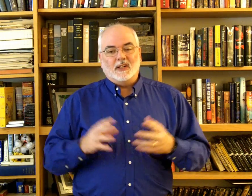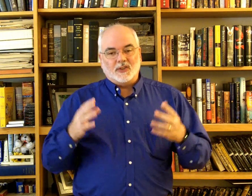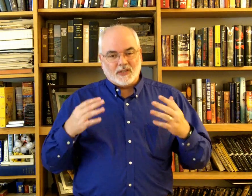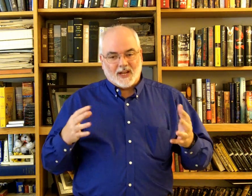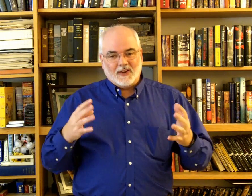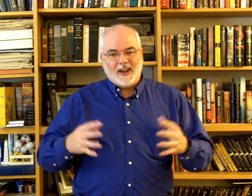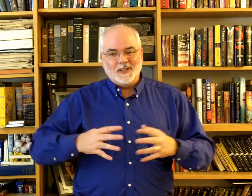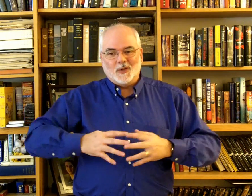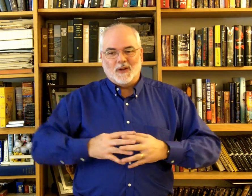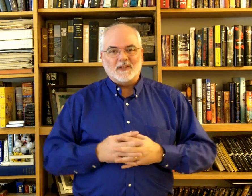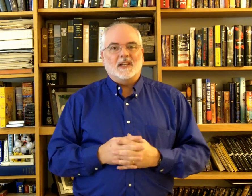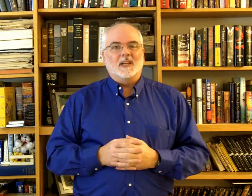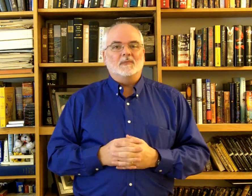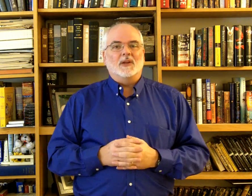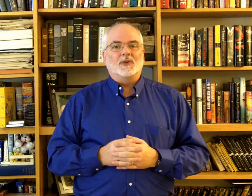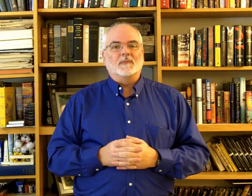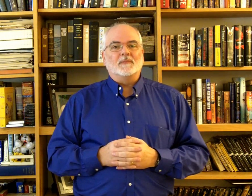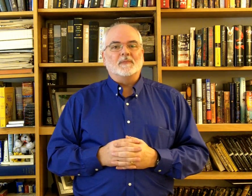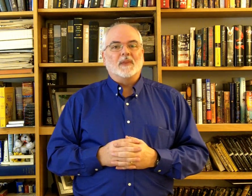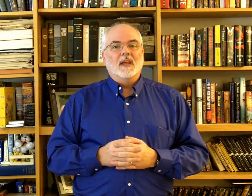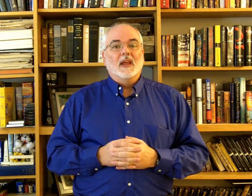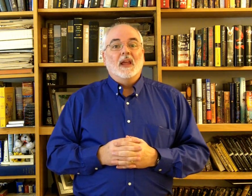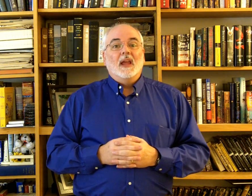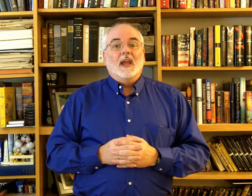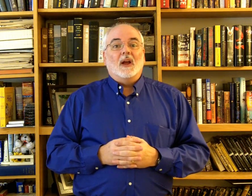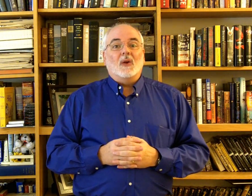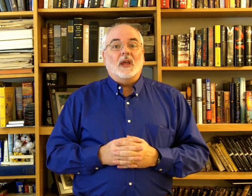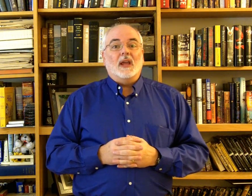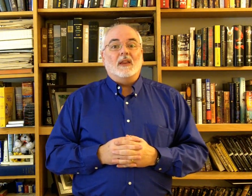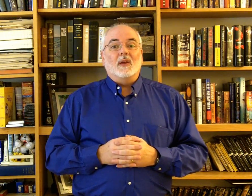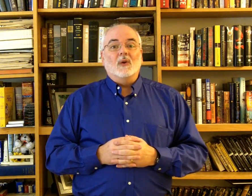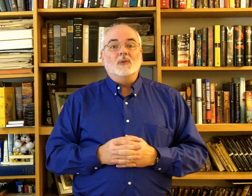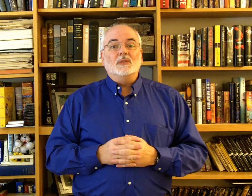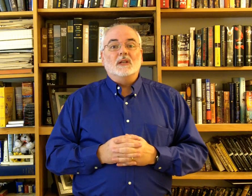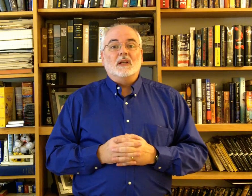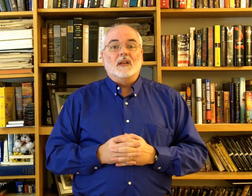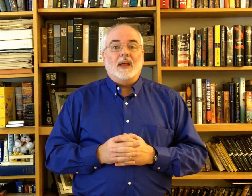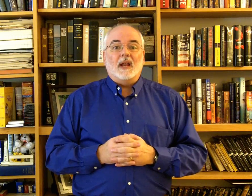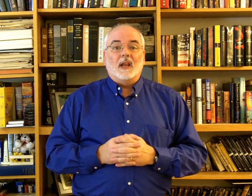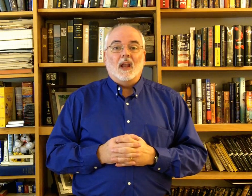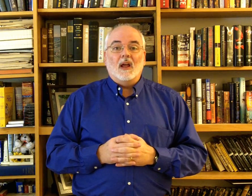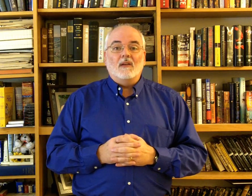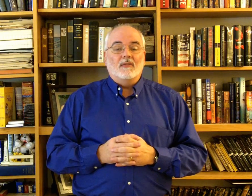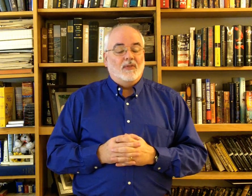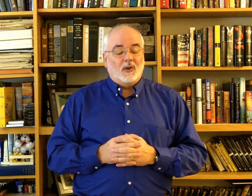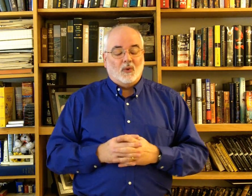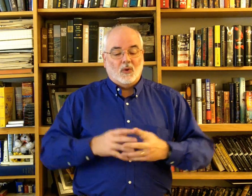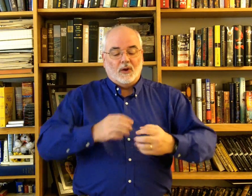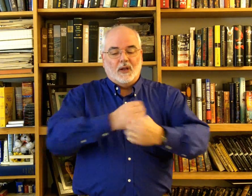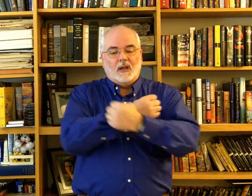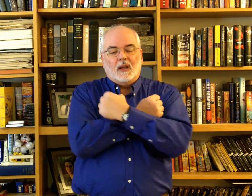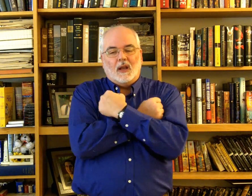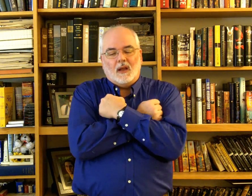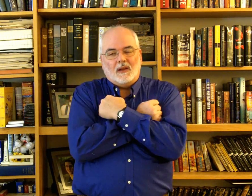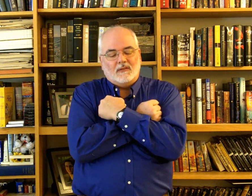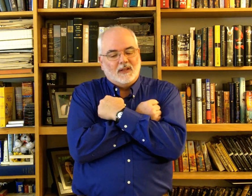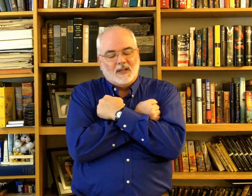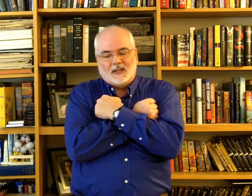because your hands don't have to sign as much. Okay. Those that love the Lord, love, like